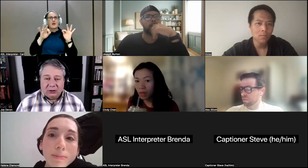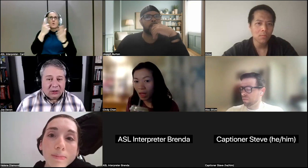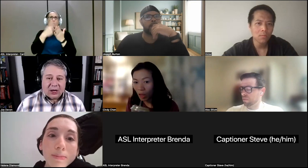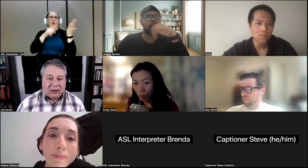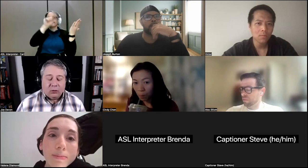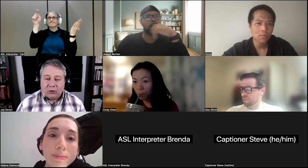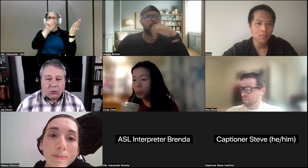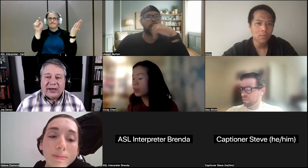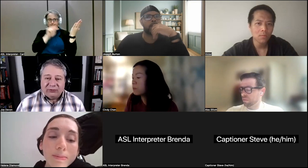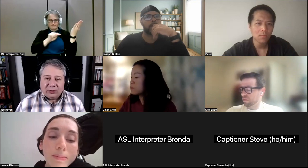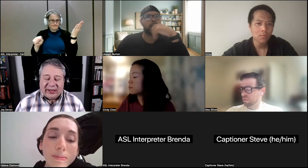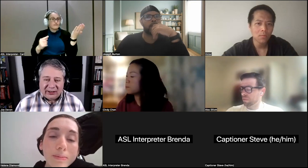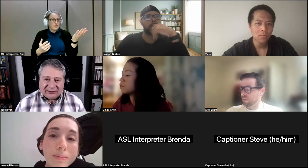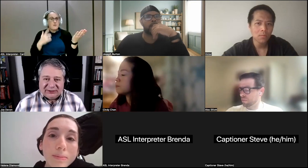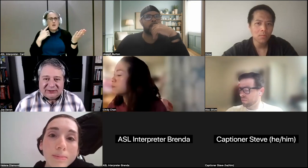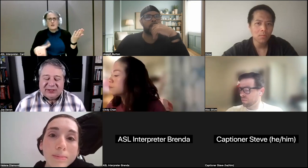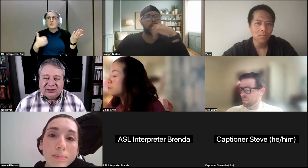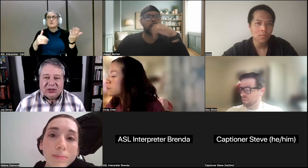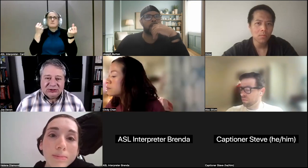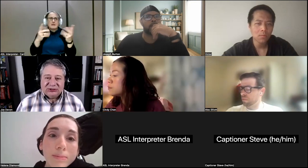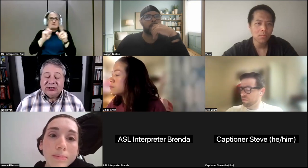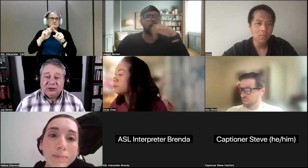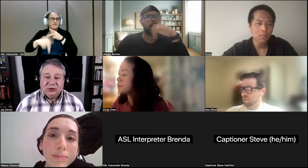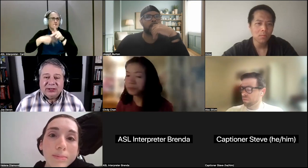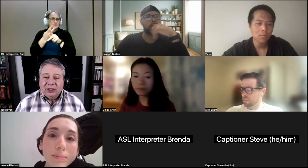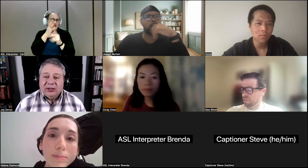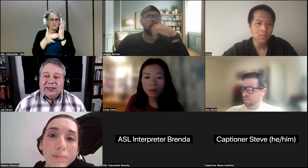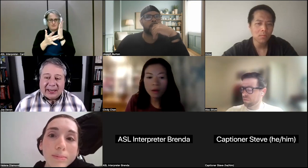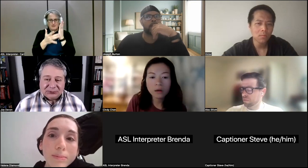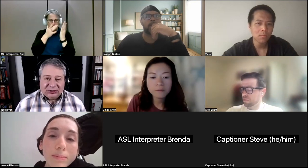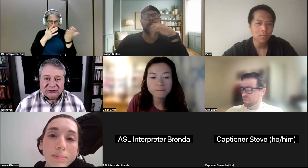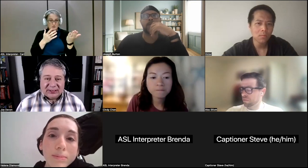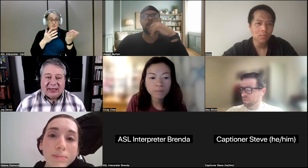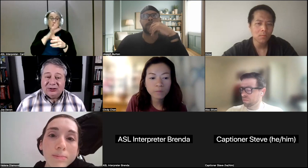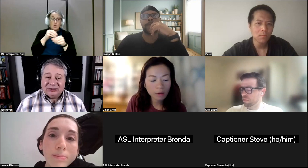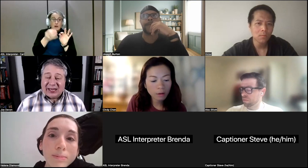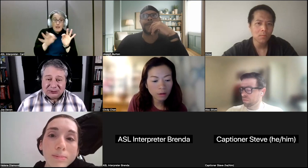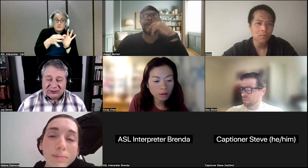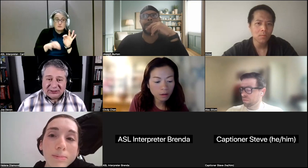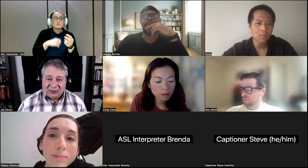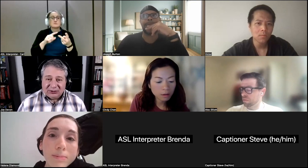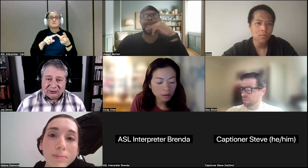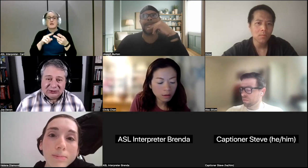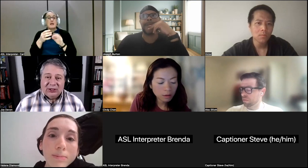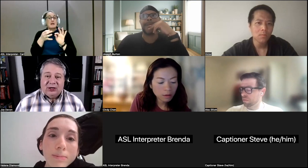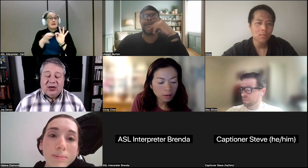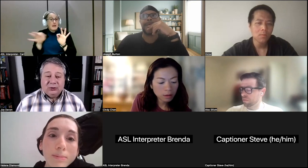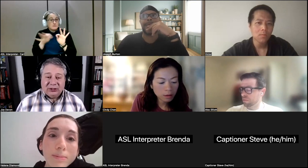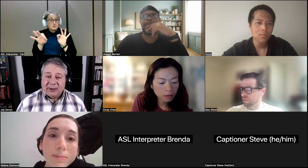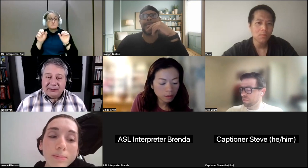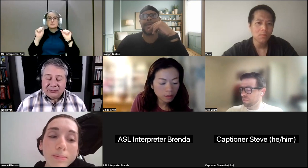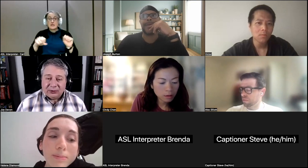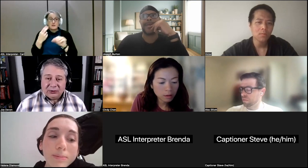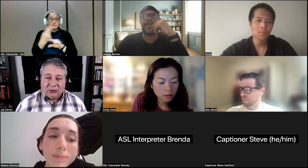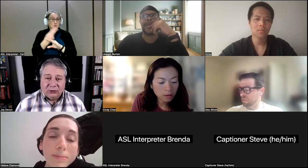a wide variety of assistive technologies, including captions, and closed captions can be used not only